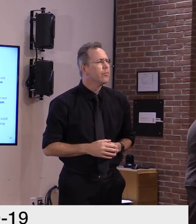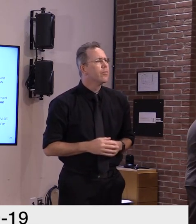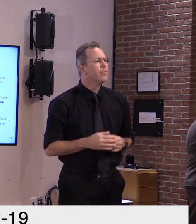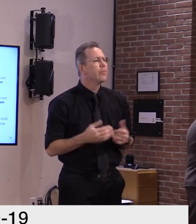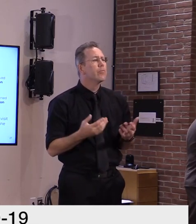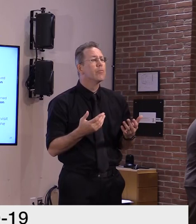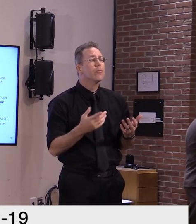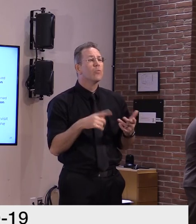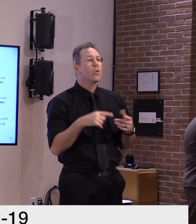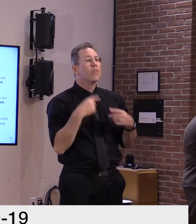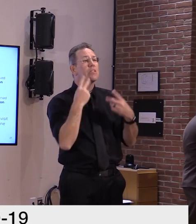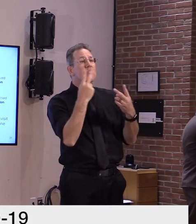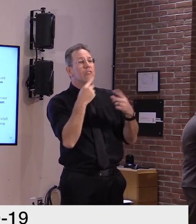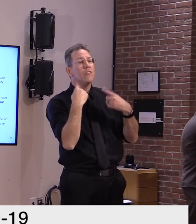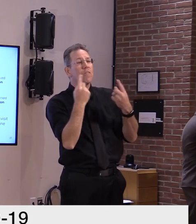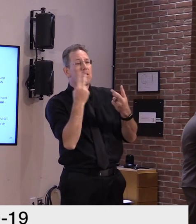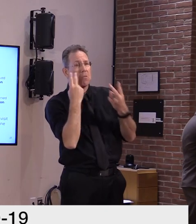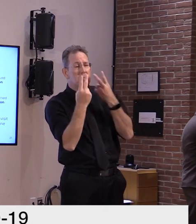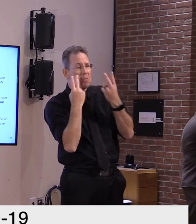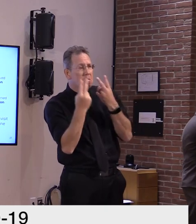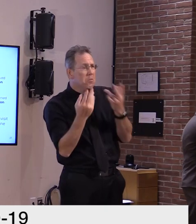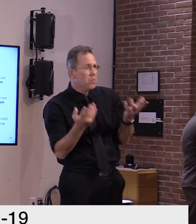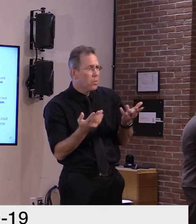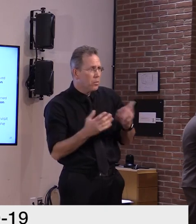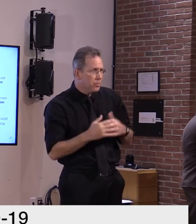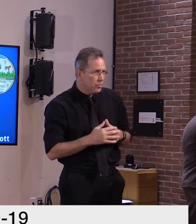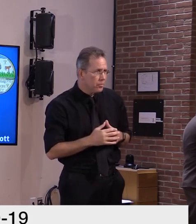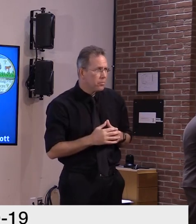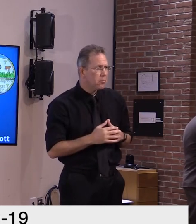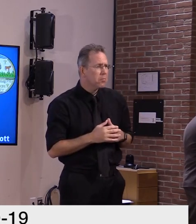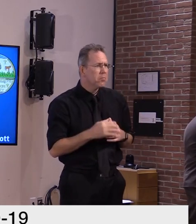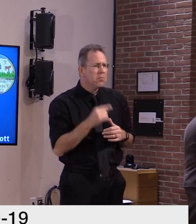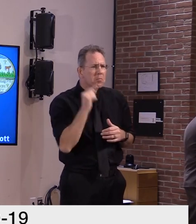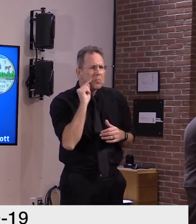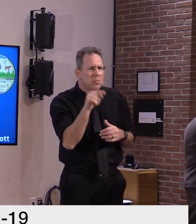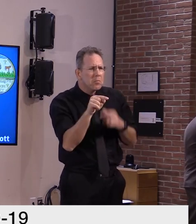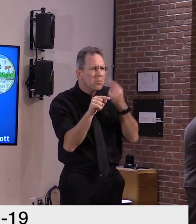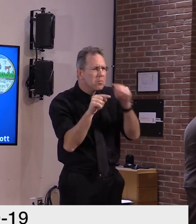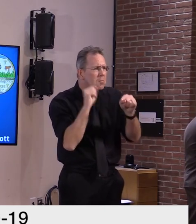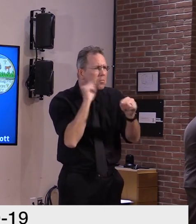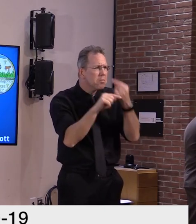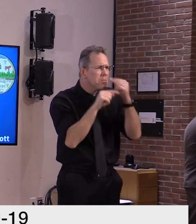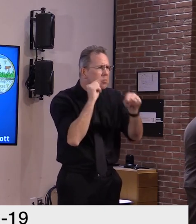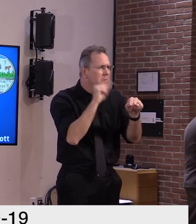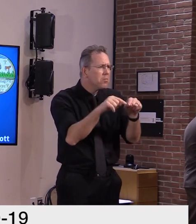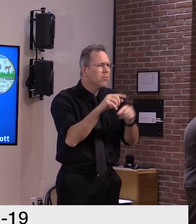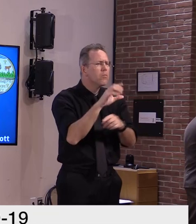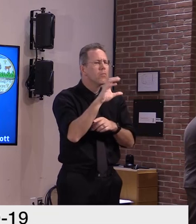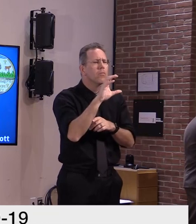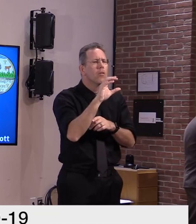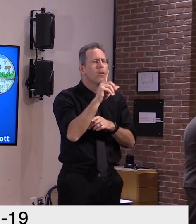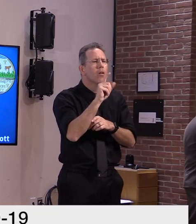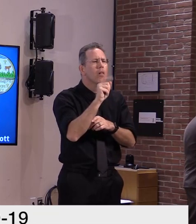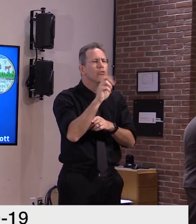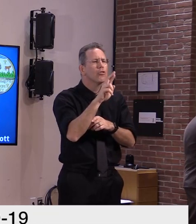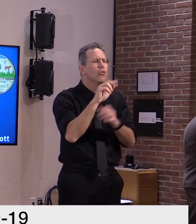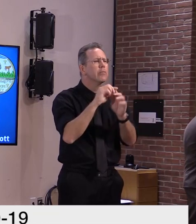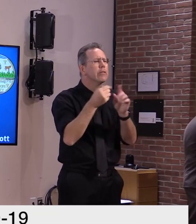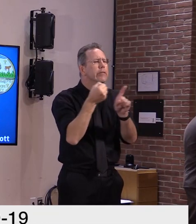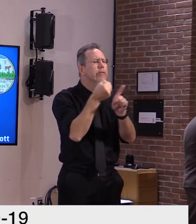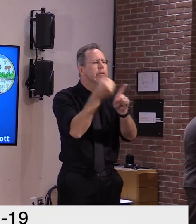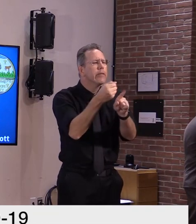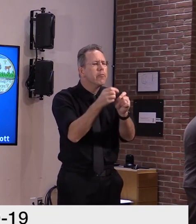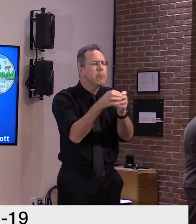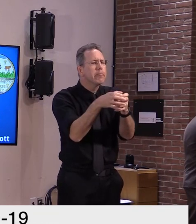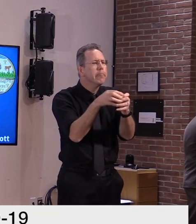have very small clusters, or when the cluster qualifies for an outbreak, outbreaks that might